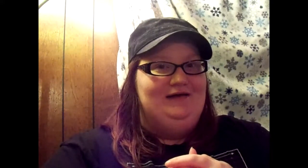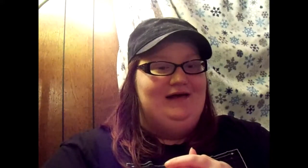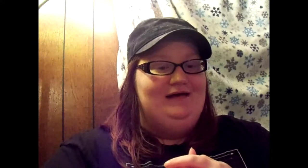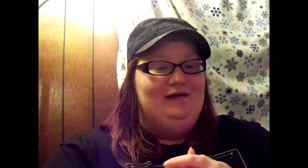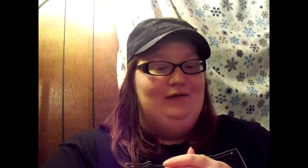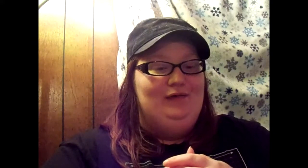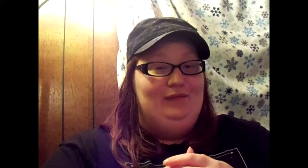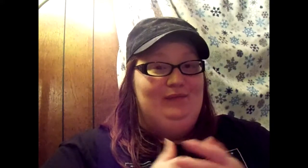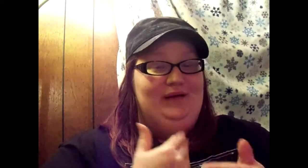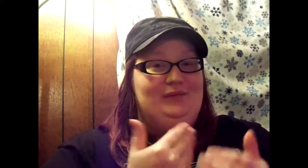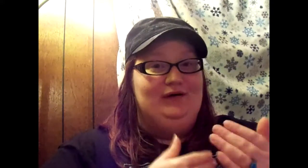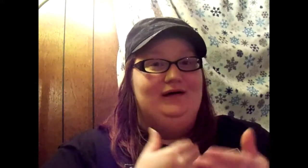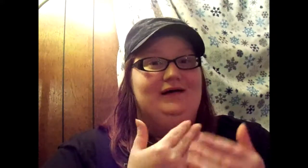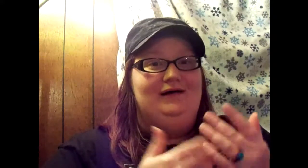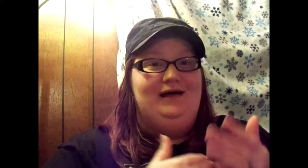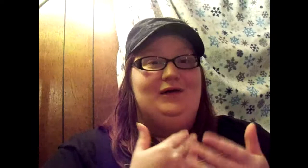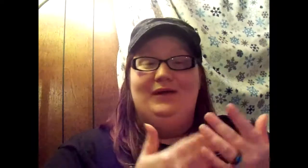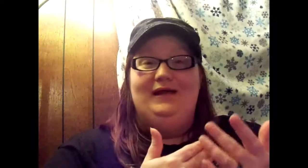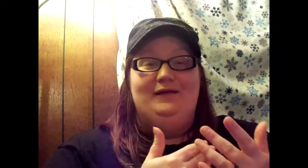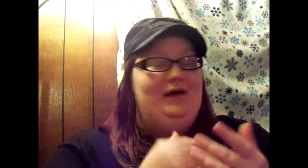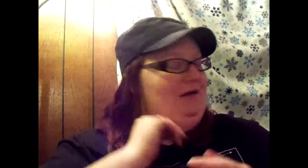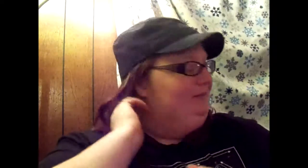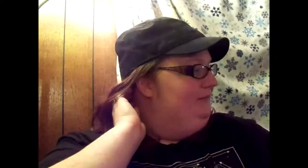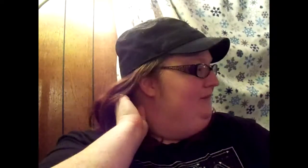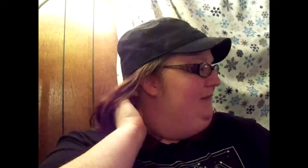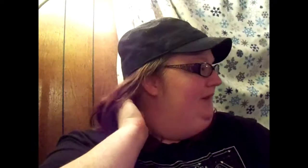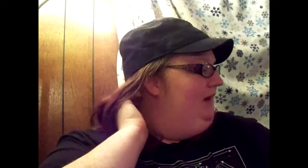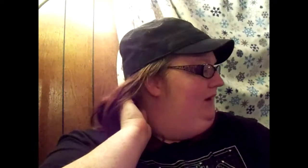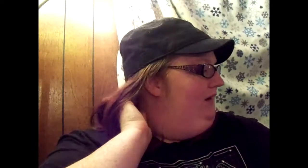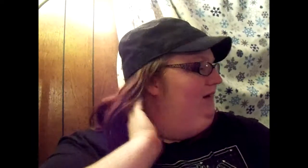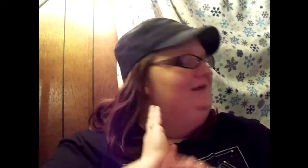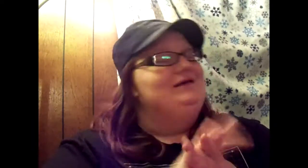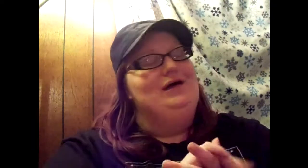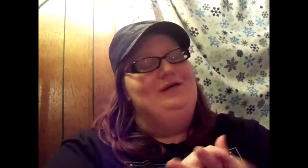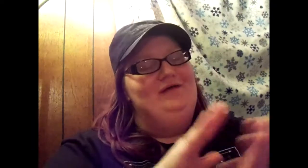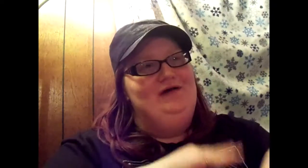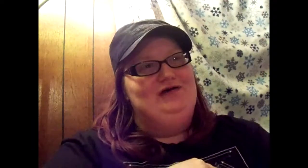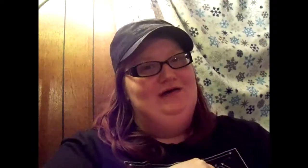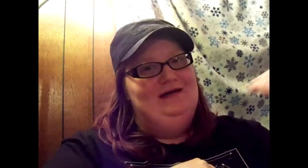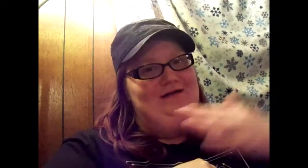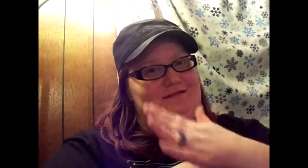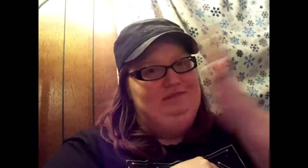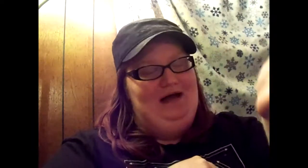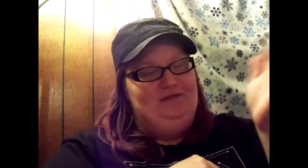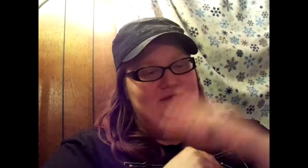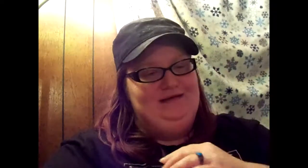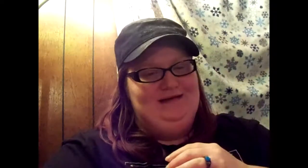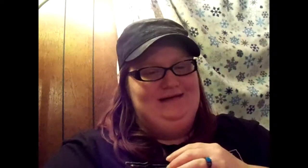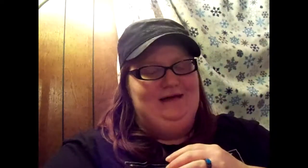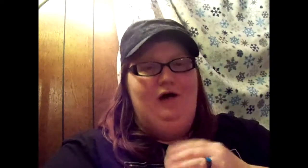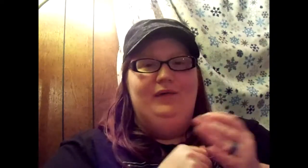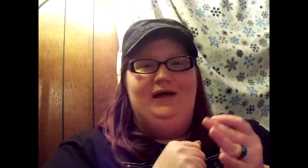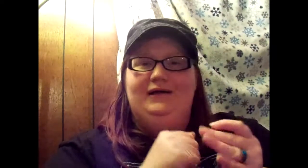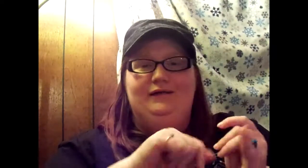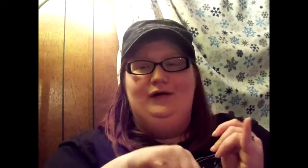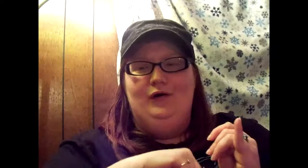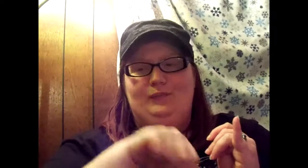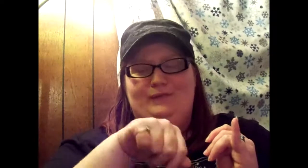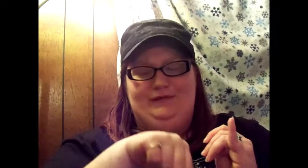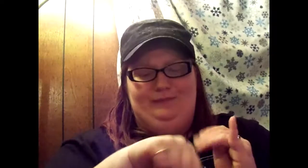that we were kind of waiting them out. So they eventually left. They said, like, oh, we gotta go pick